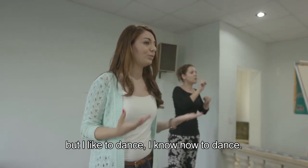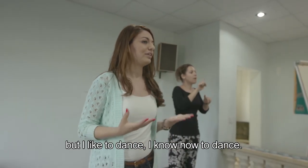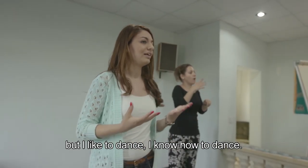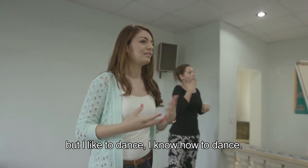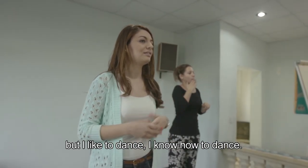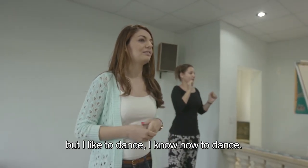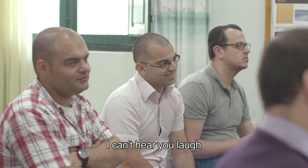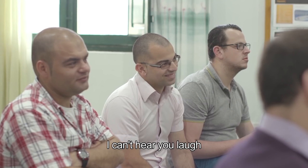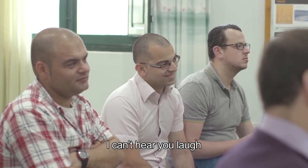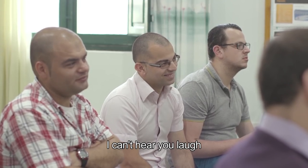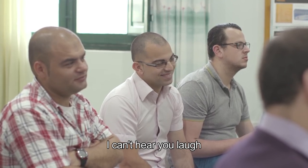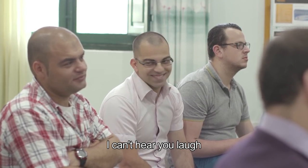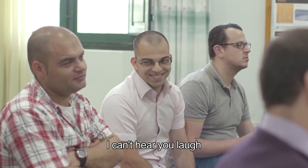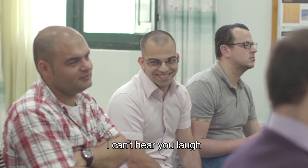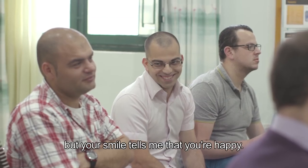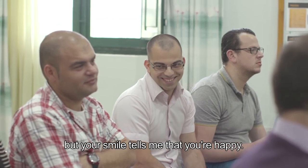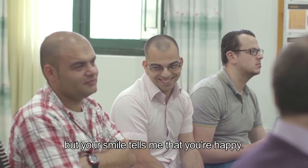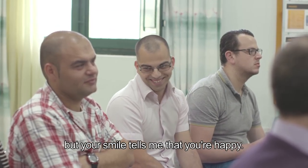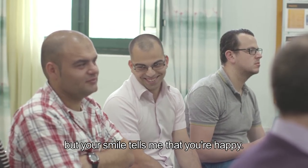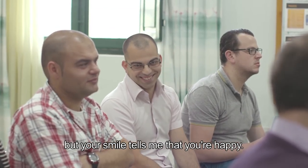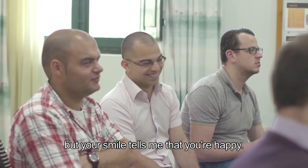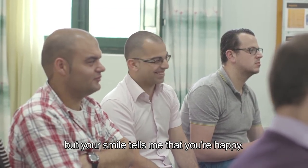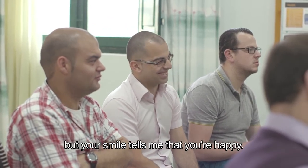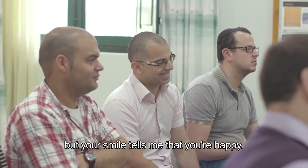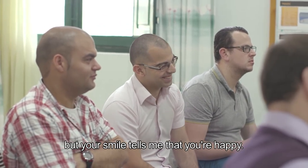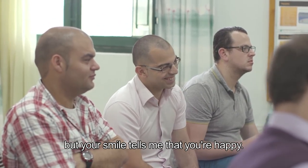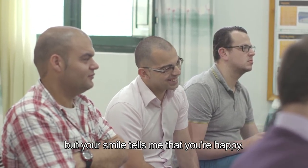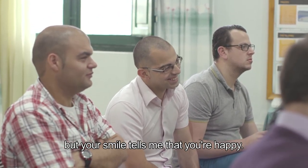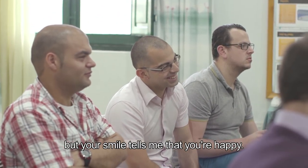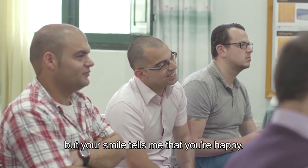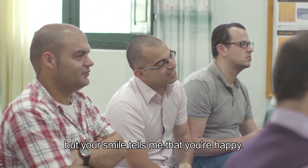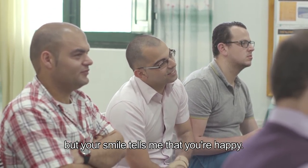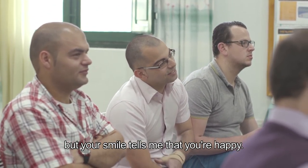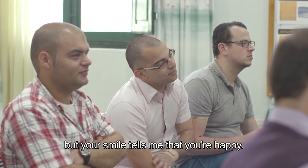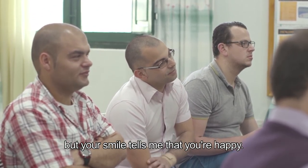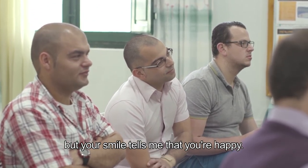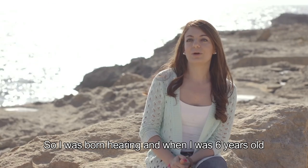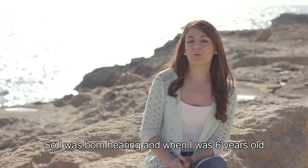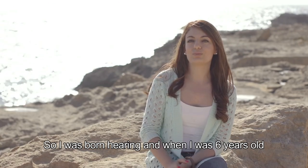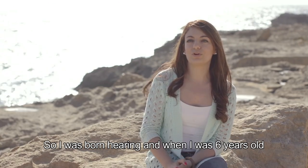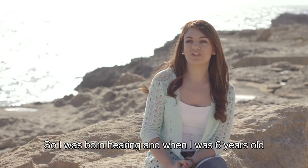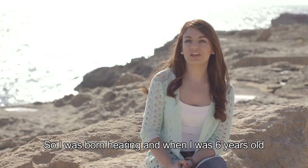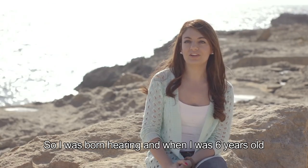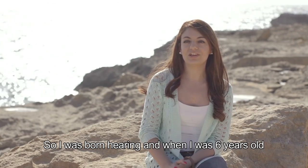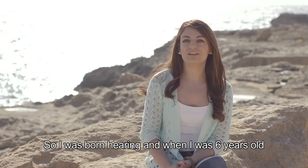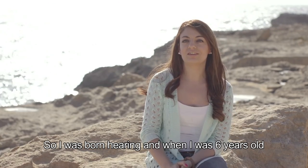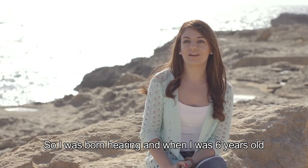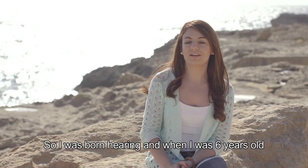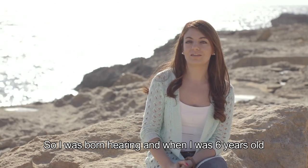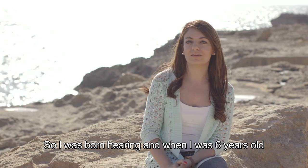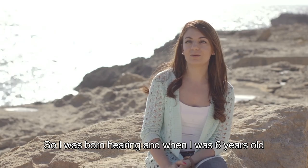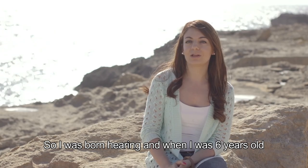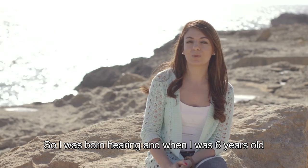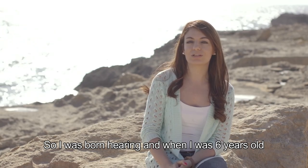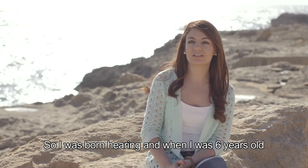to dance. I can't hear you laugh, but your smile tells me that you're happy. So I was born hearing, and when I was